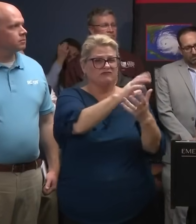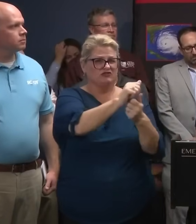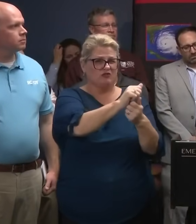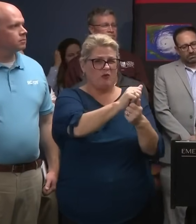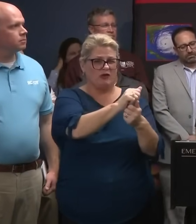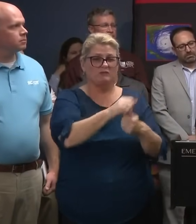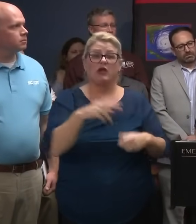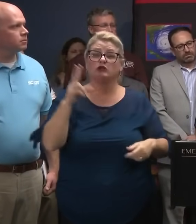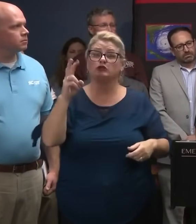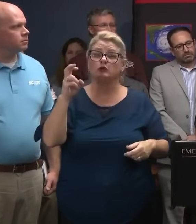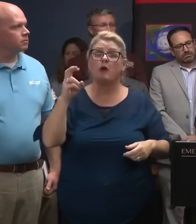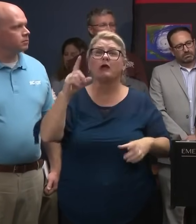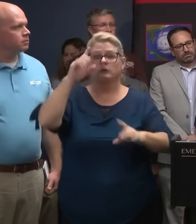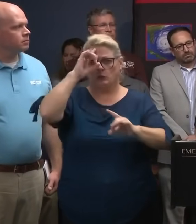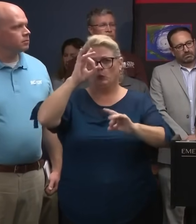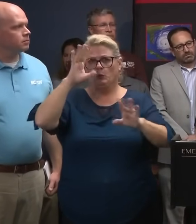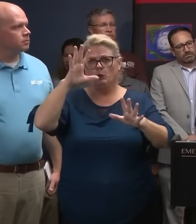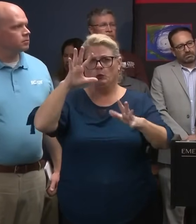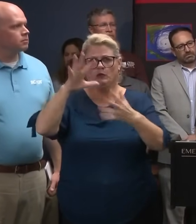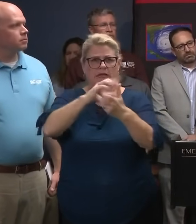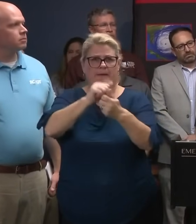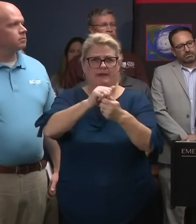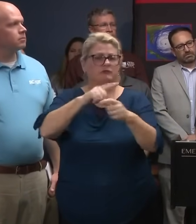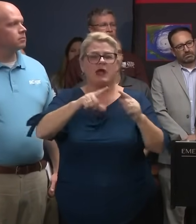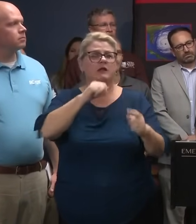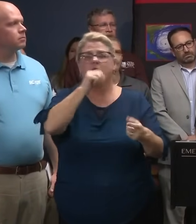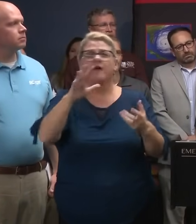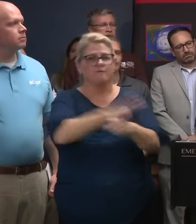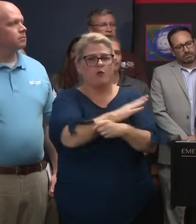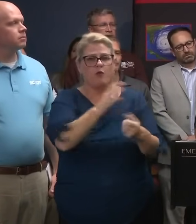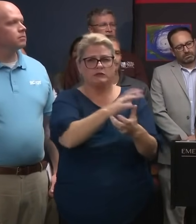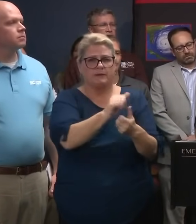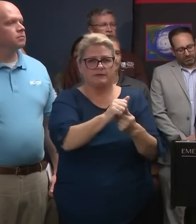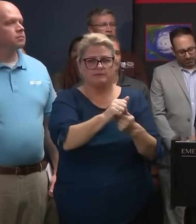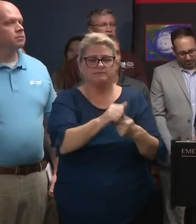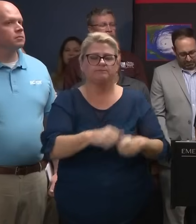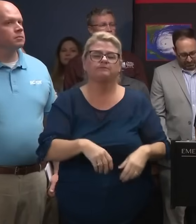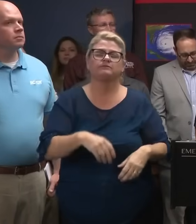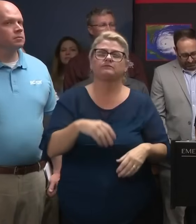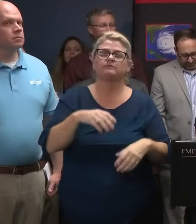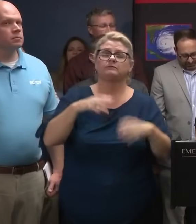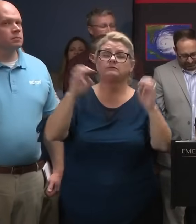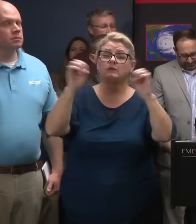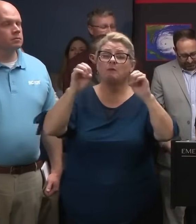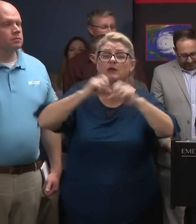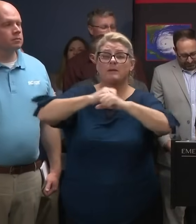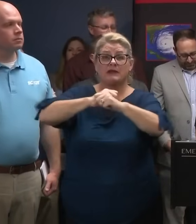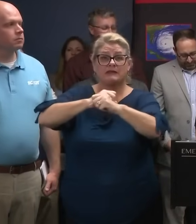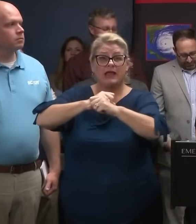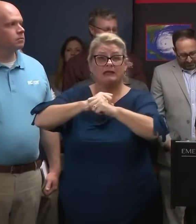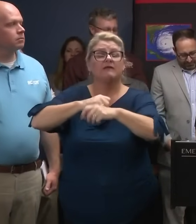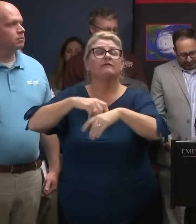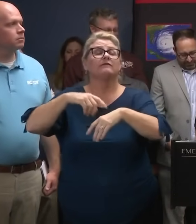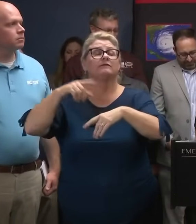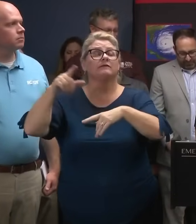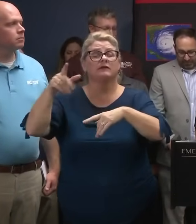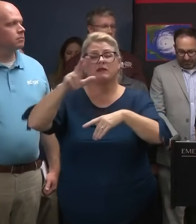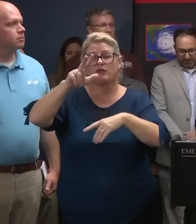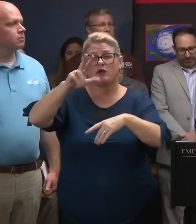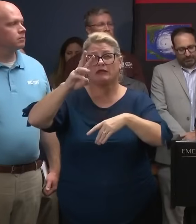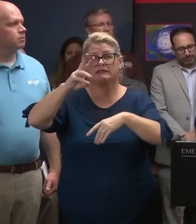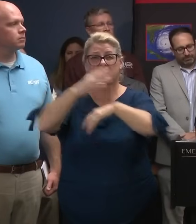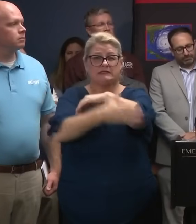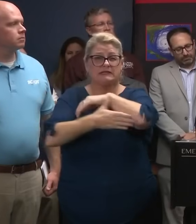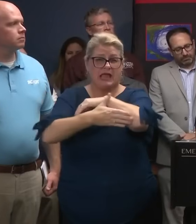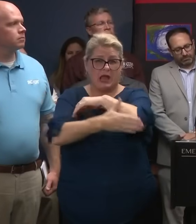major damage. Public assistance costs, that's the infrastructure damage and emergency protective measures, are being reported by 36